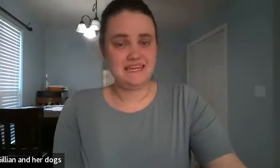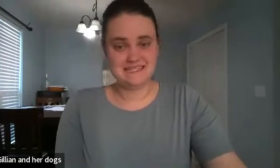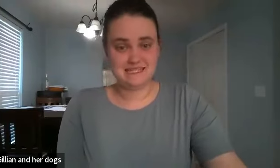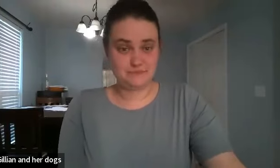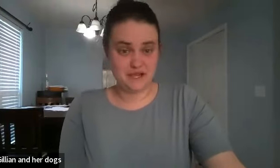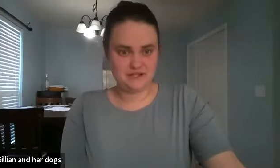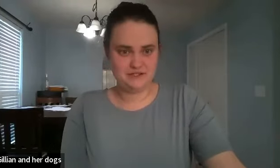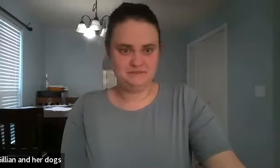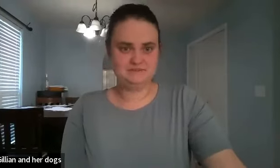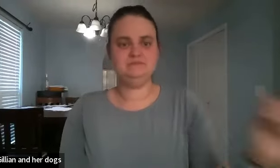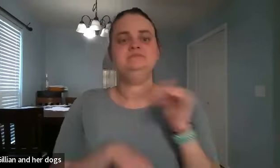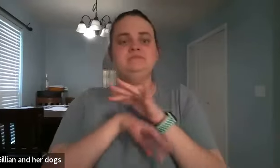Then spider.